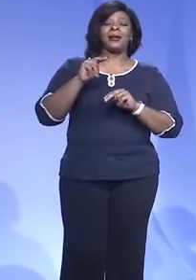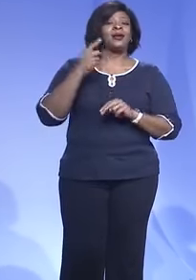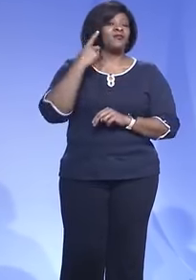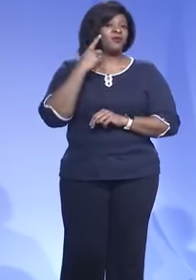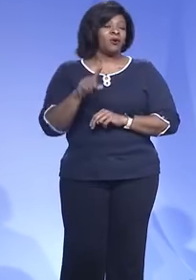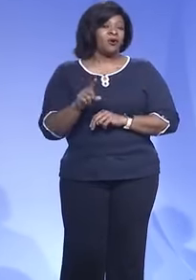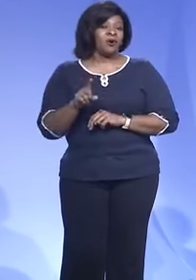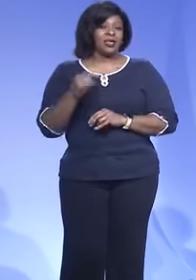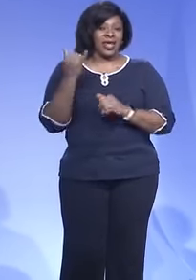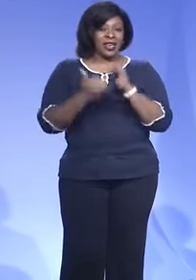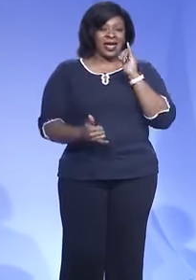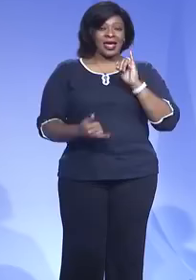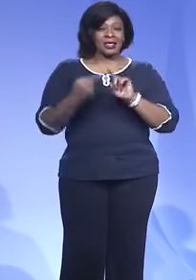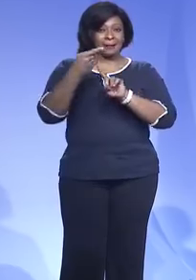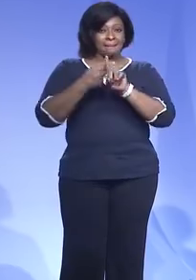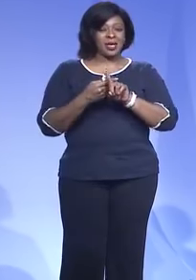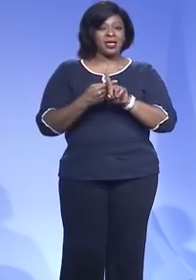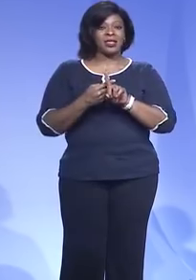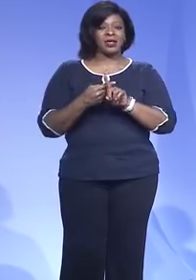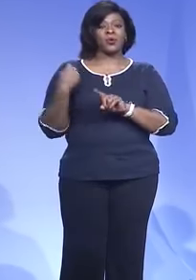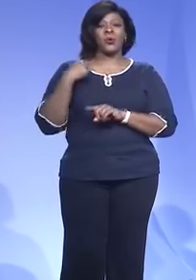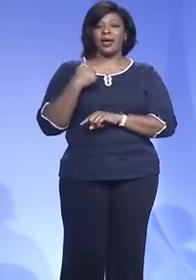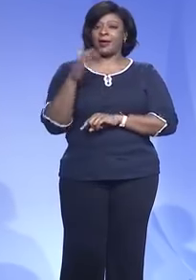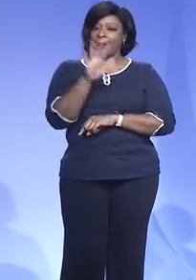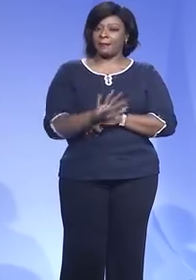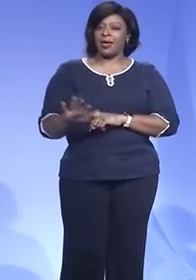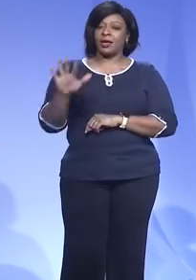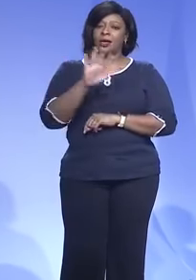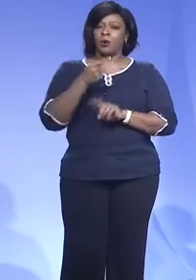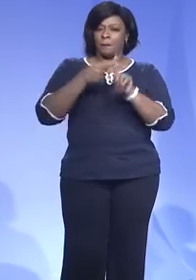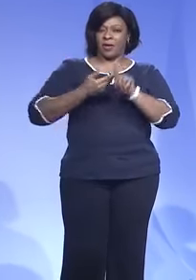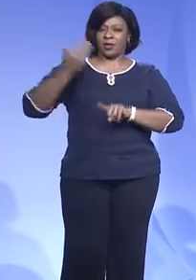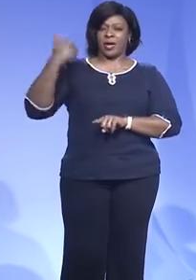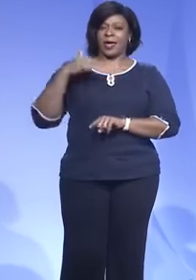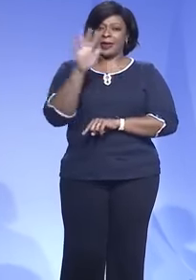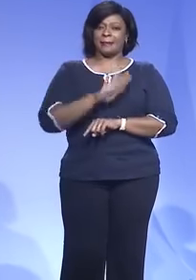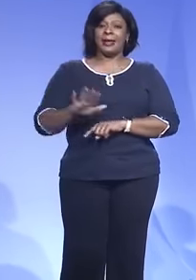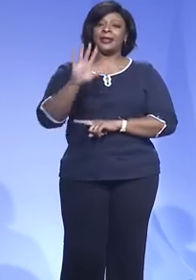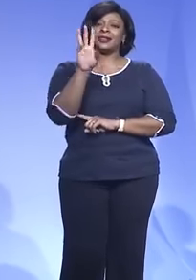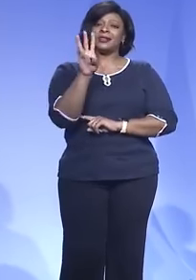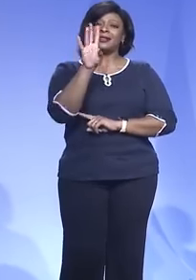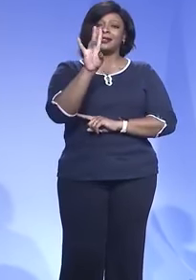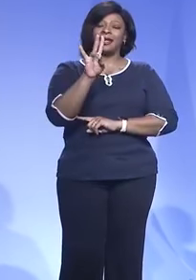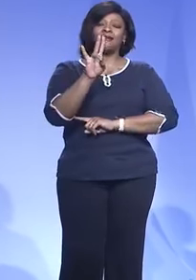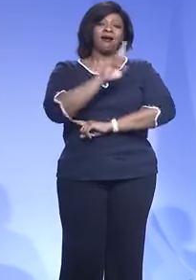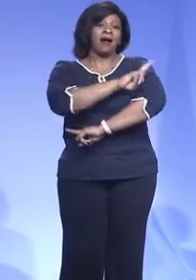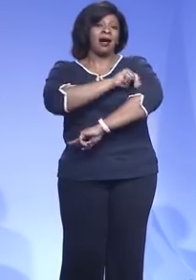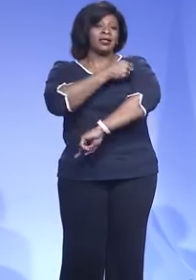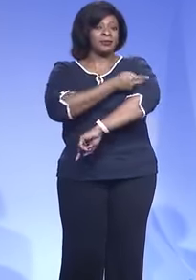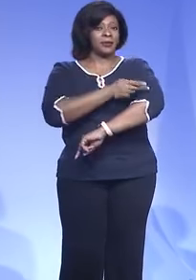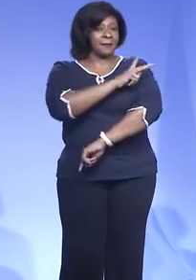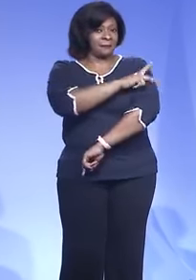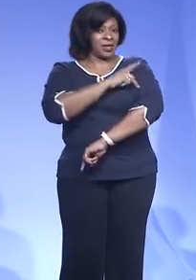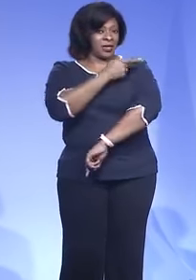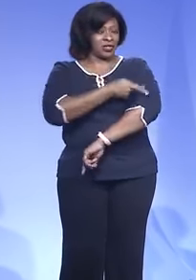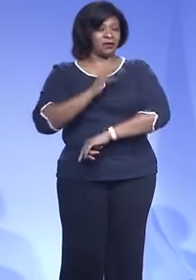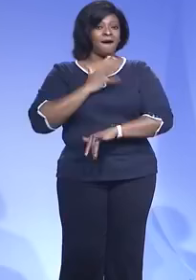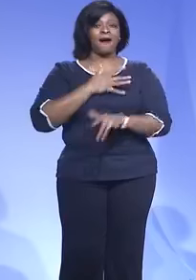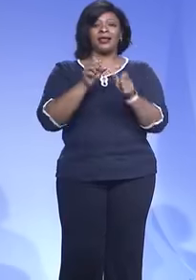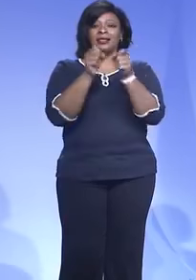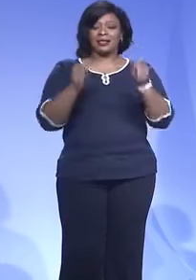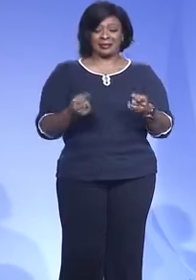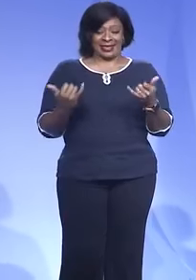For the last month, a month ago, we had about 67 hospitalized patients in our system,